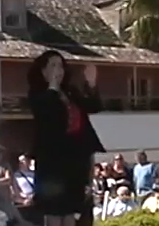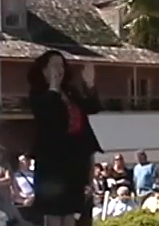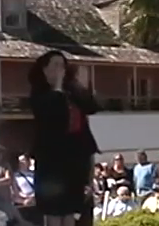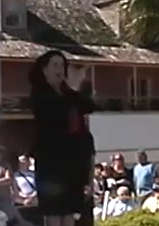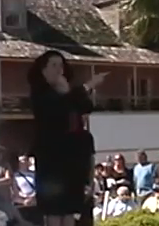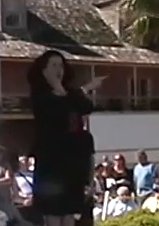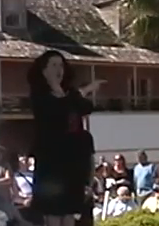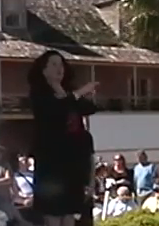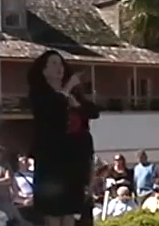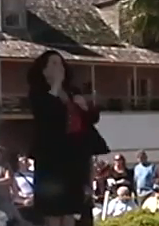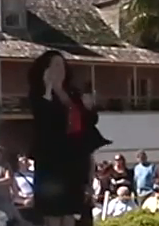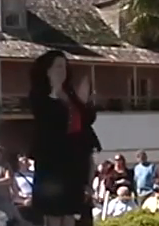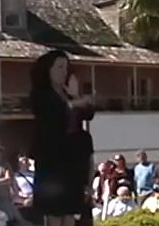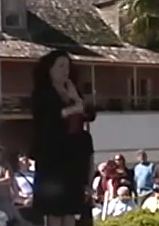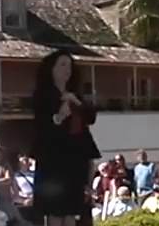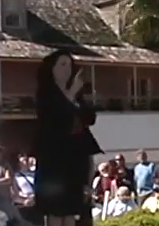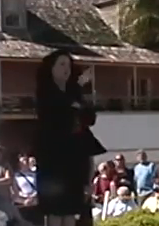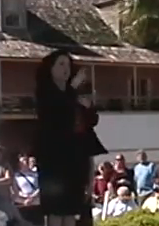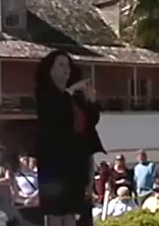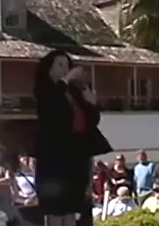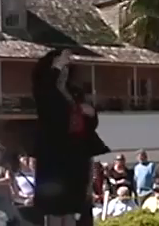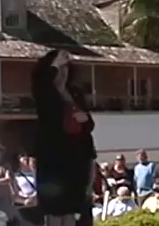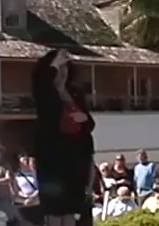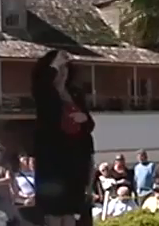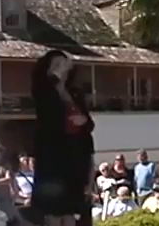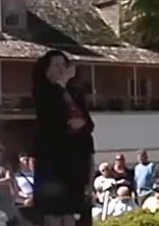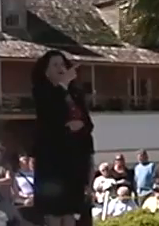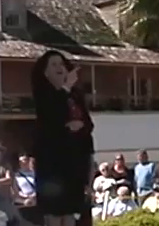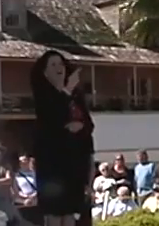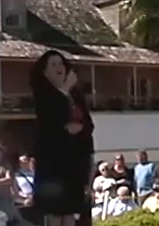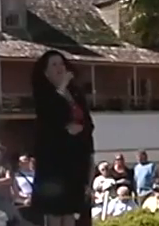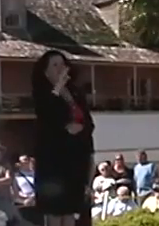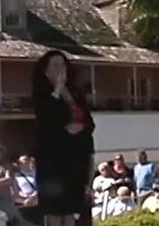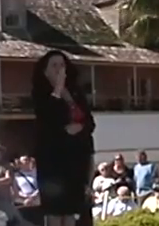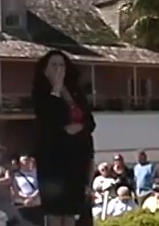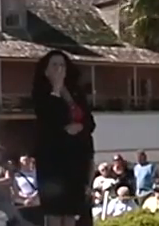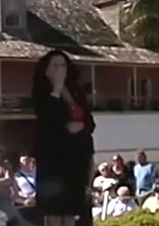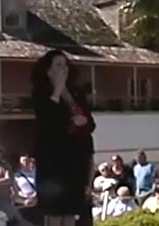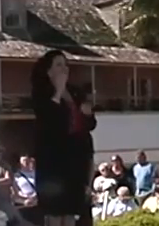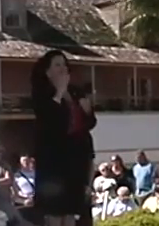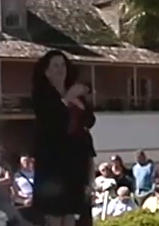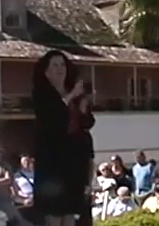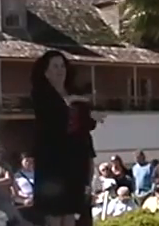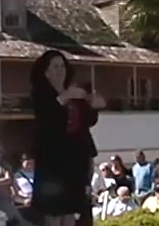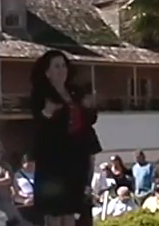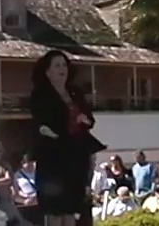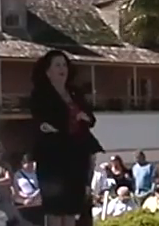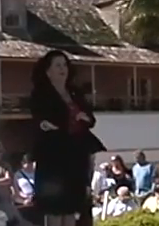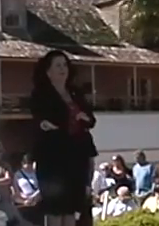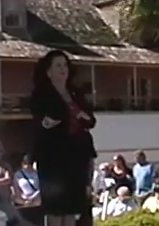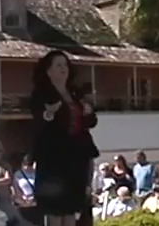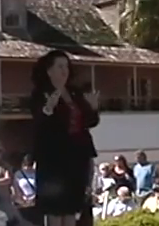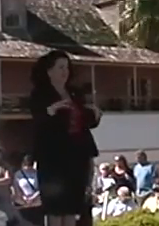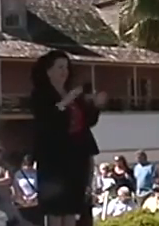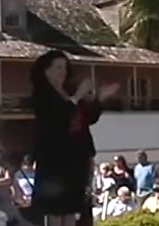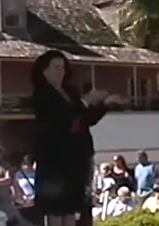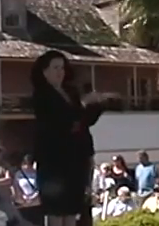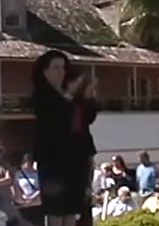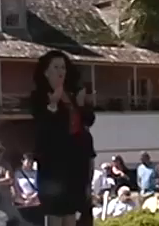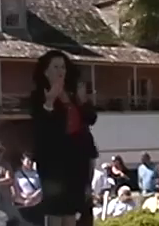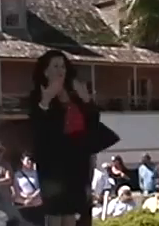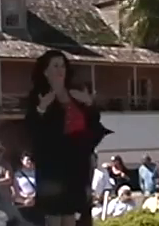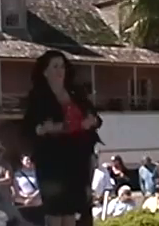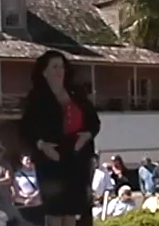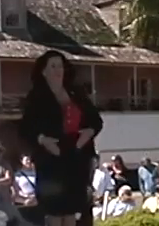him to go to Havana, where he died shortly after. His remains were taken to our island and rest in the old